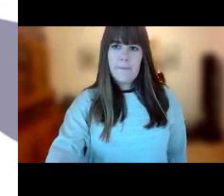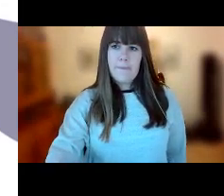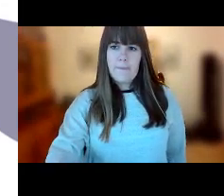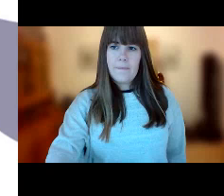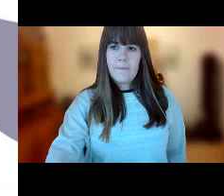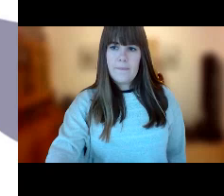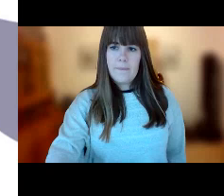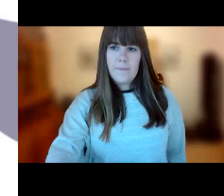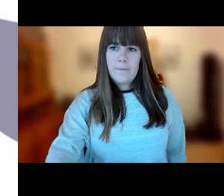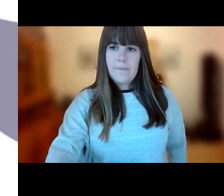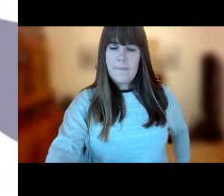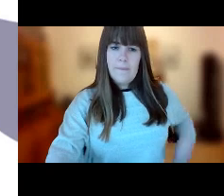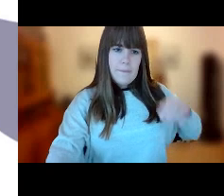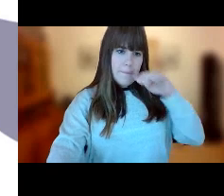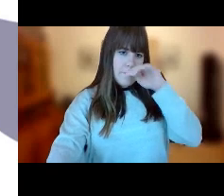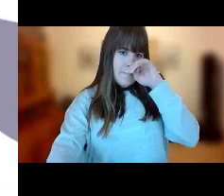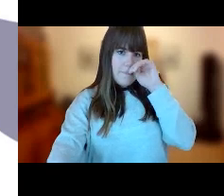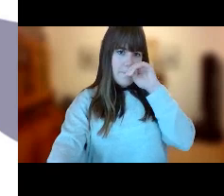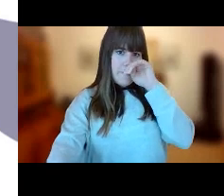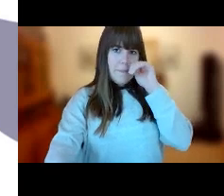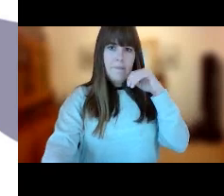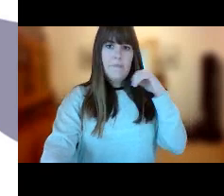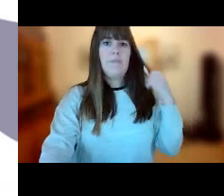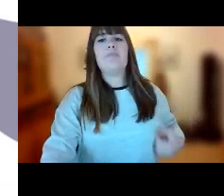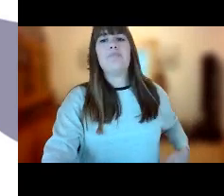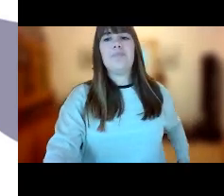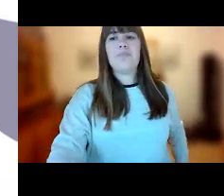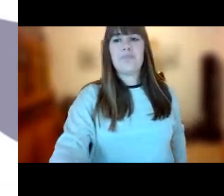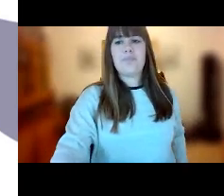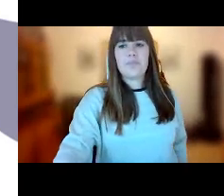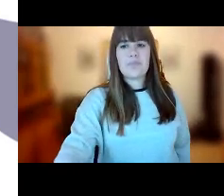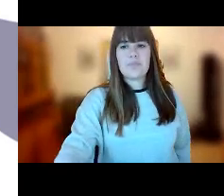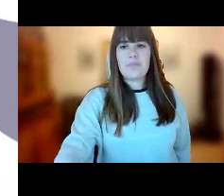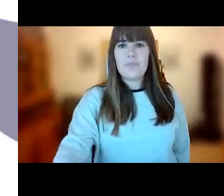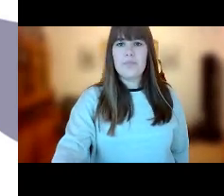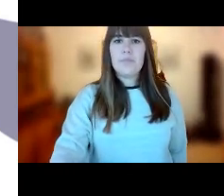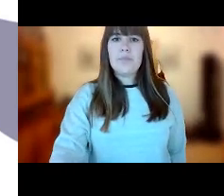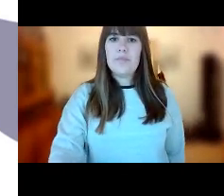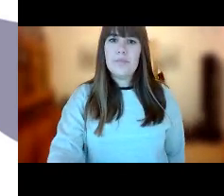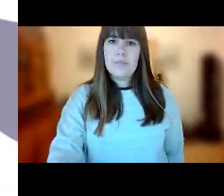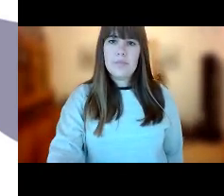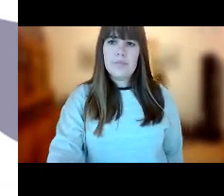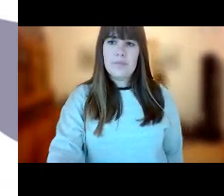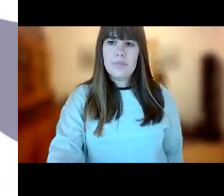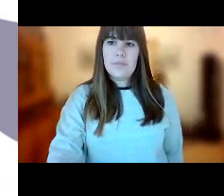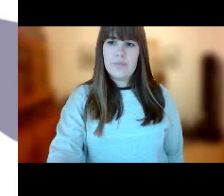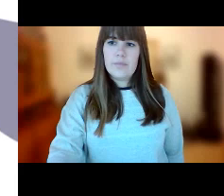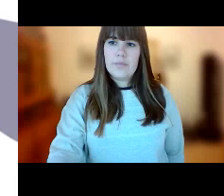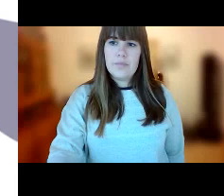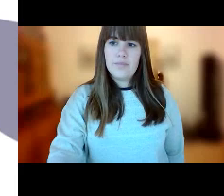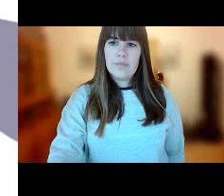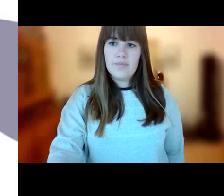look at that. That's being constantly updated based on feedback and what we're hearing from the sector across Essex.